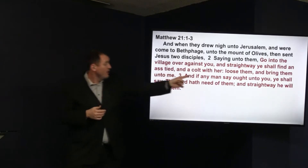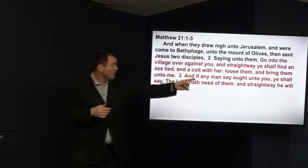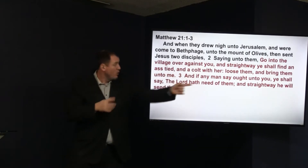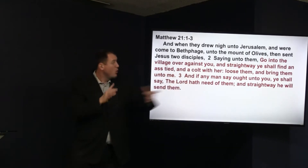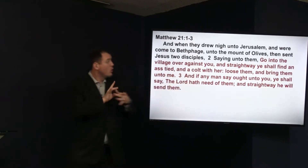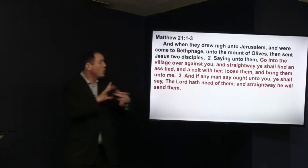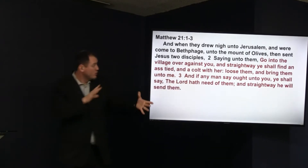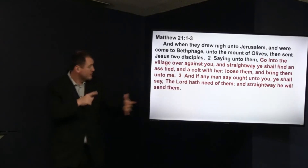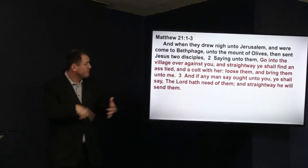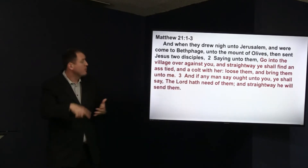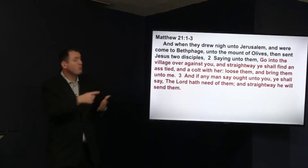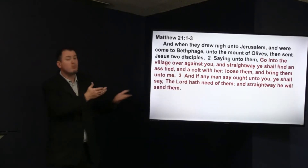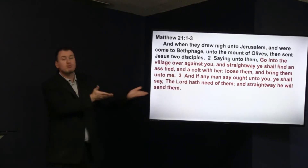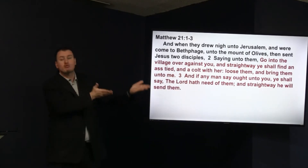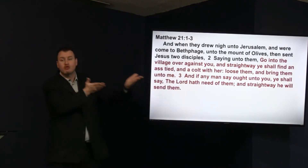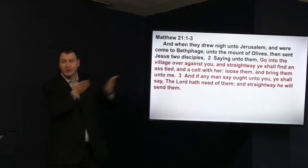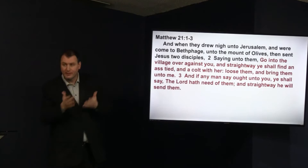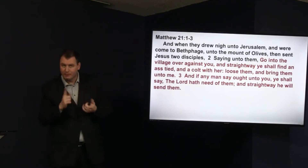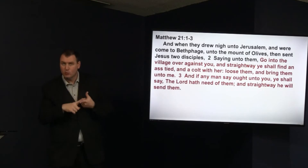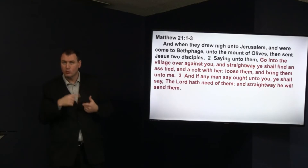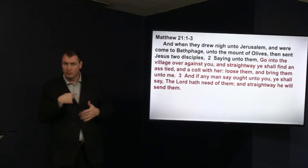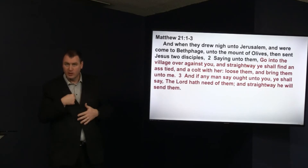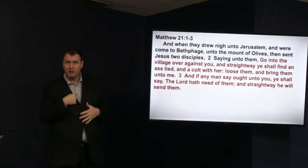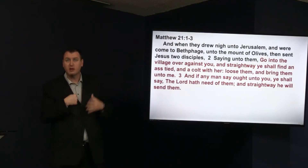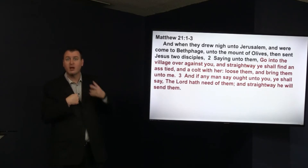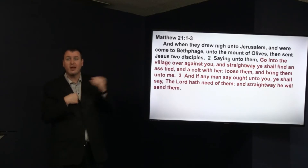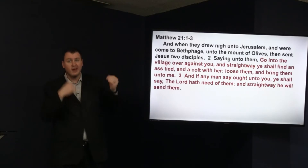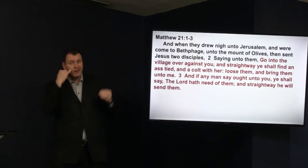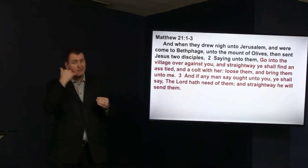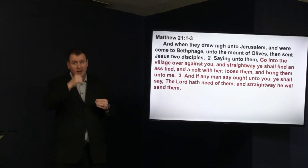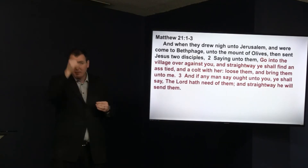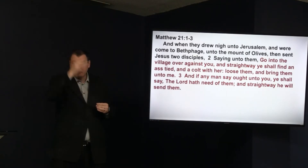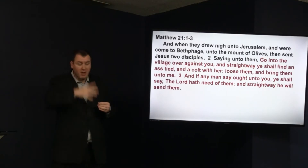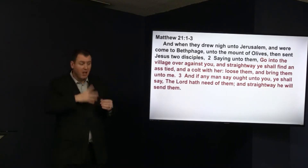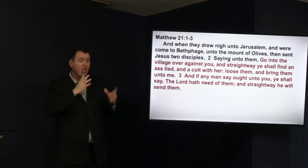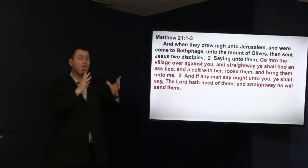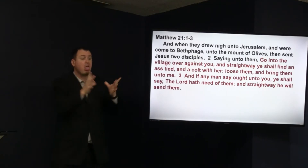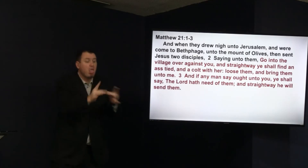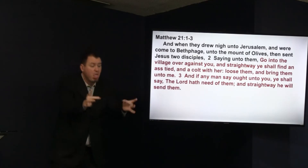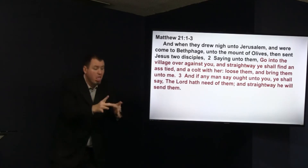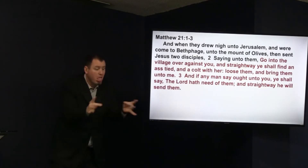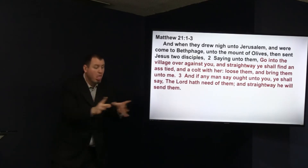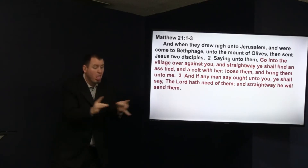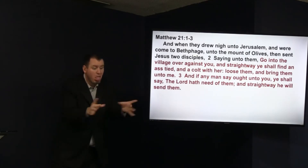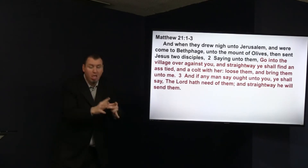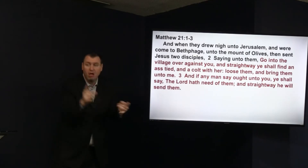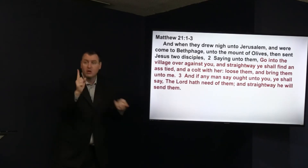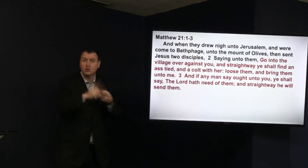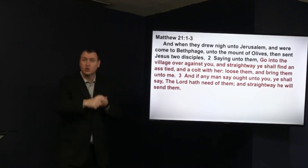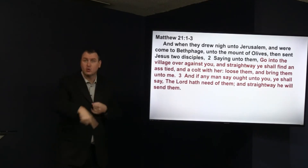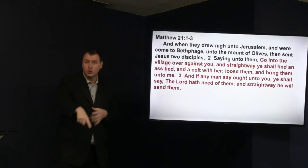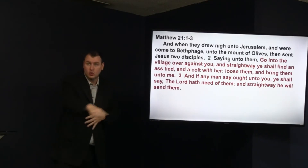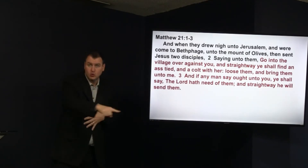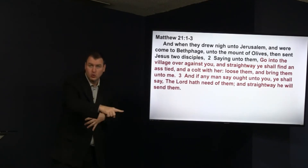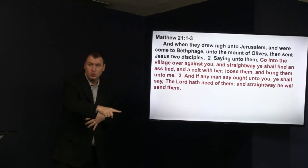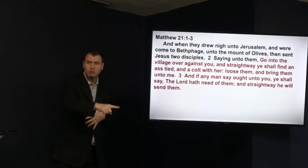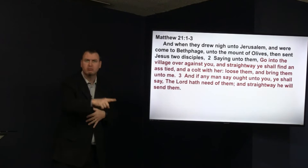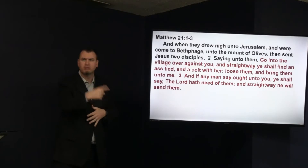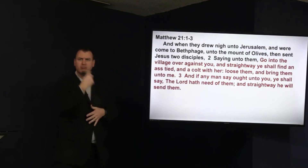male. So it's interesting. Anyway, and then here we go. Loose them and bring them unto me. And if any